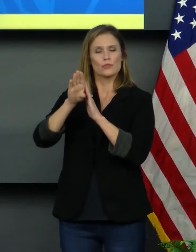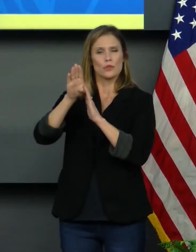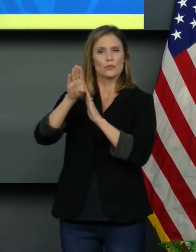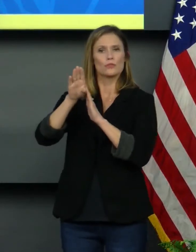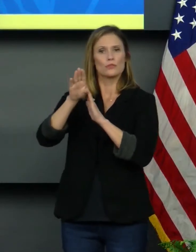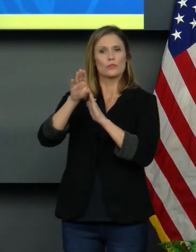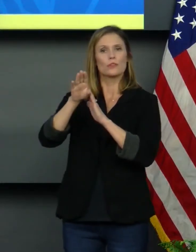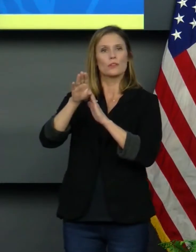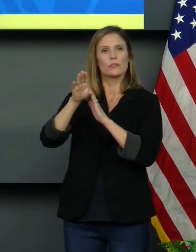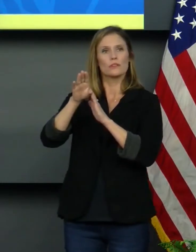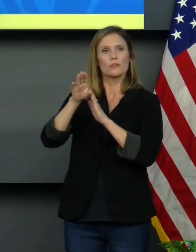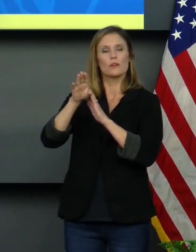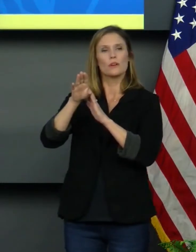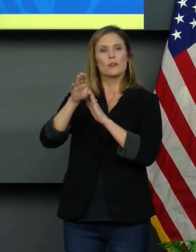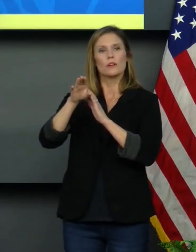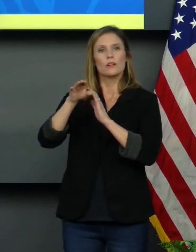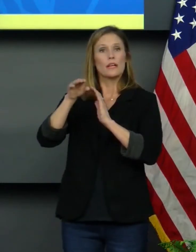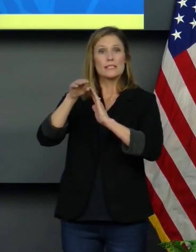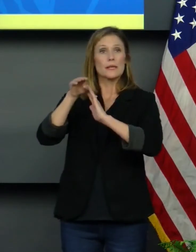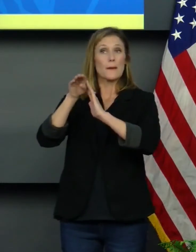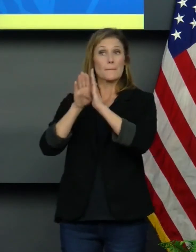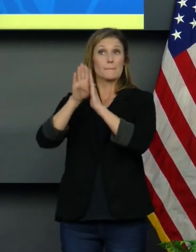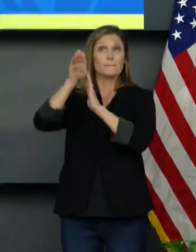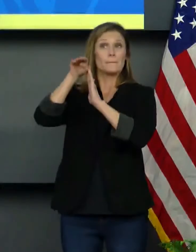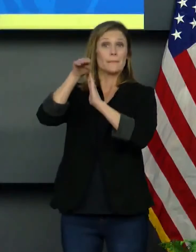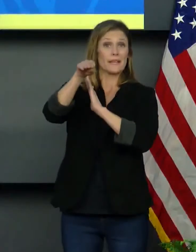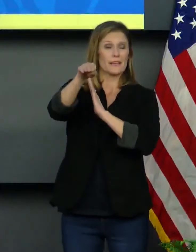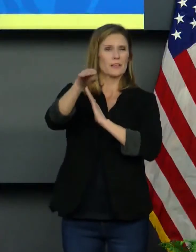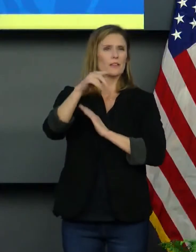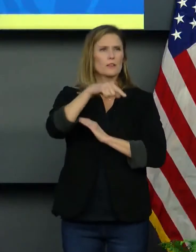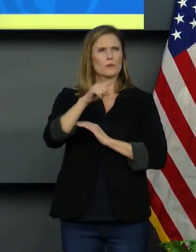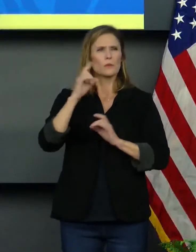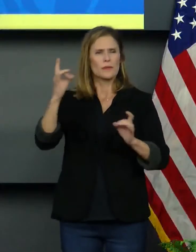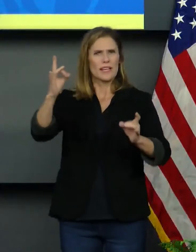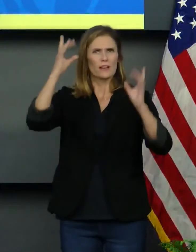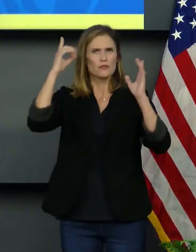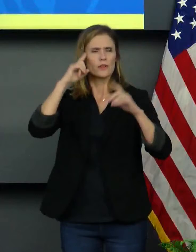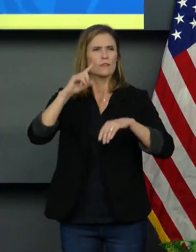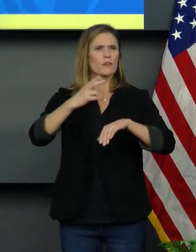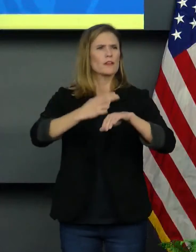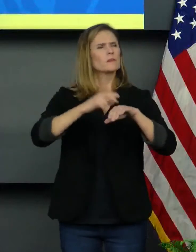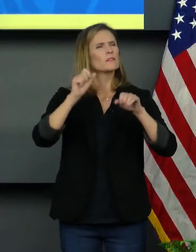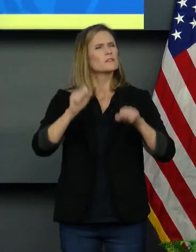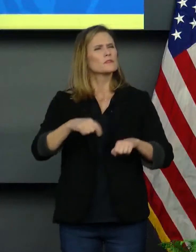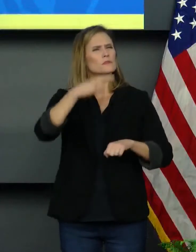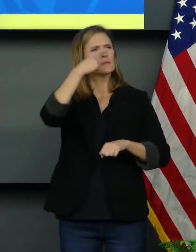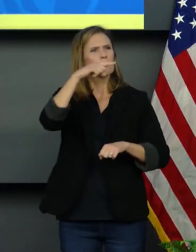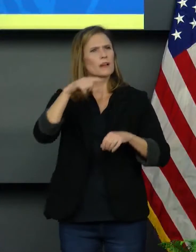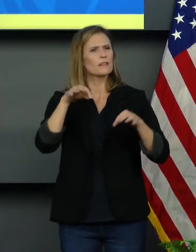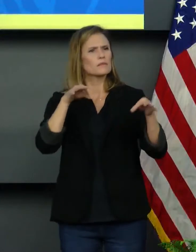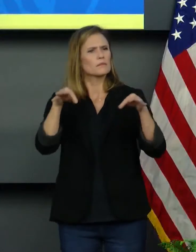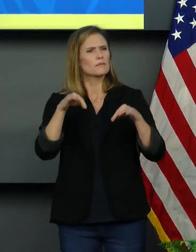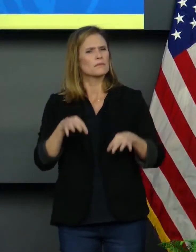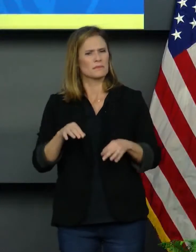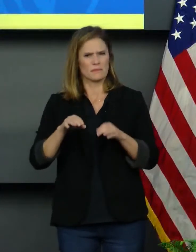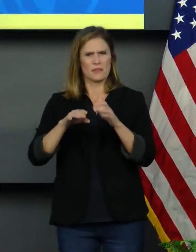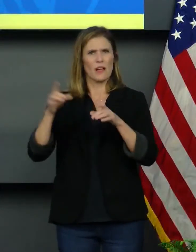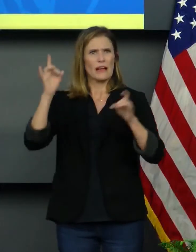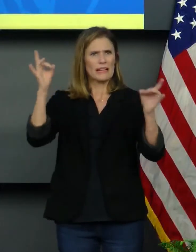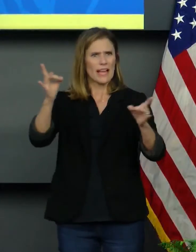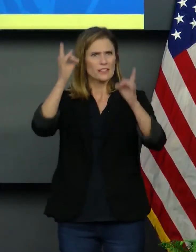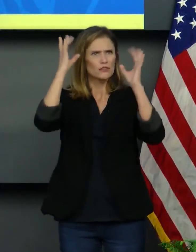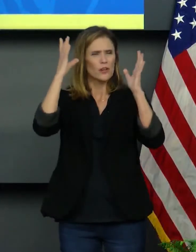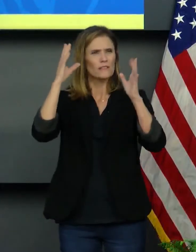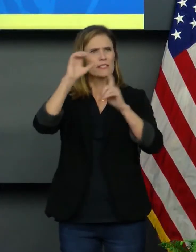be a catastrophic situation for the hospitals. Could you explain what that means, a catastrophic